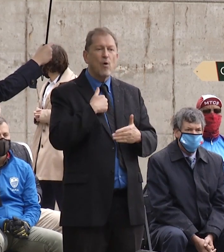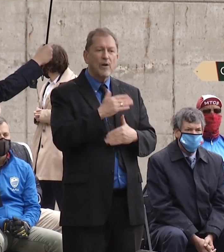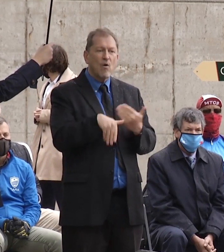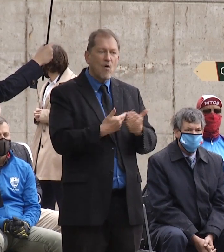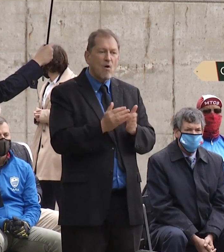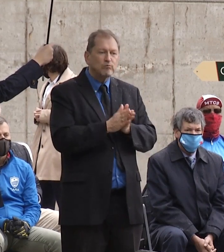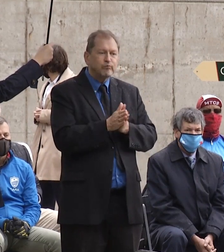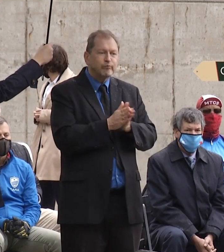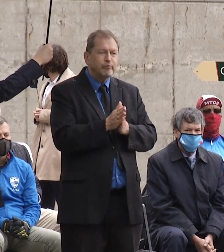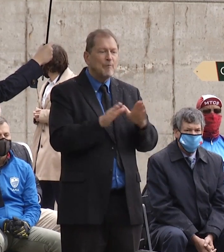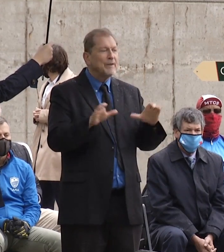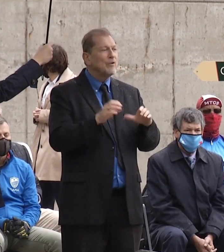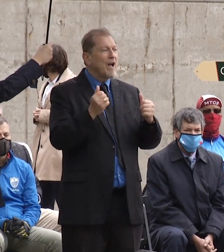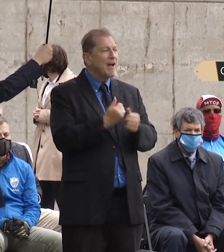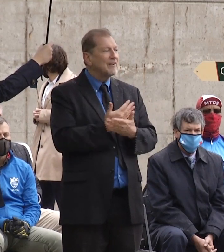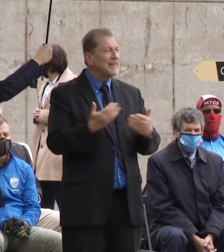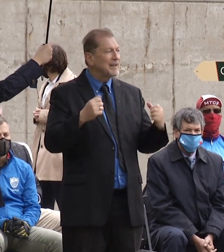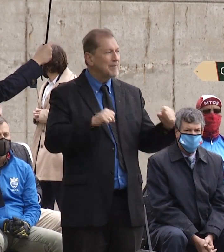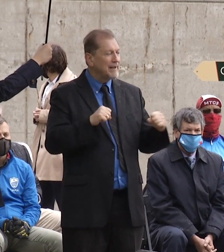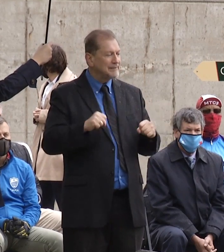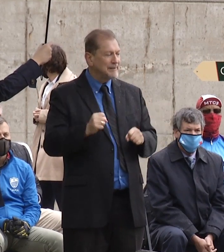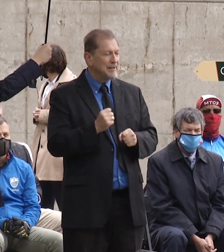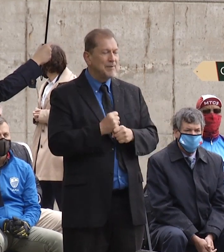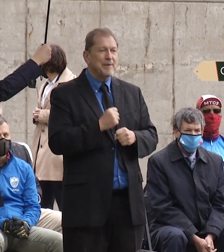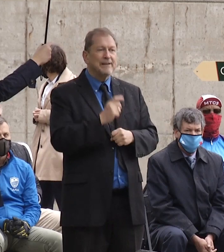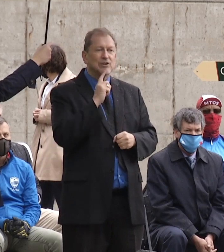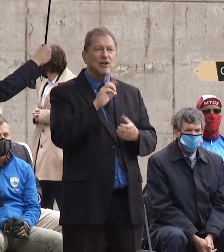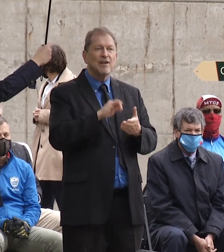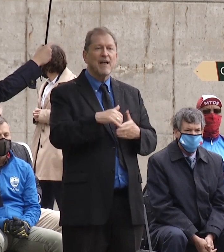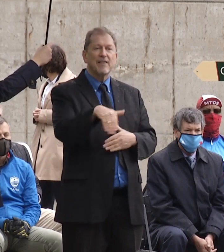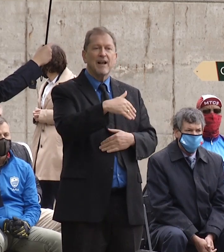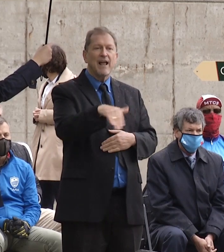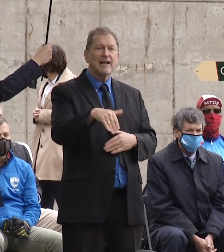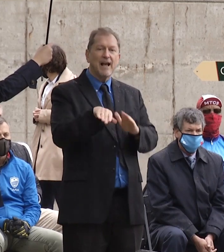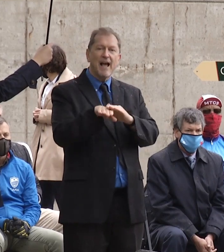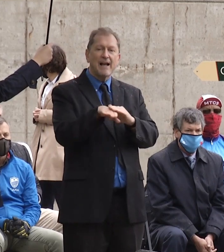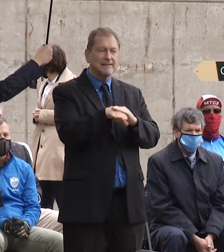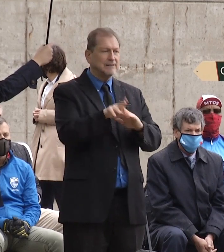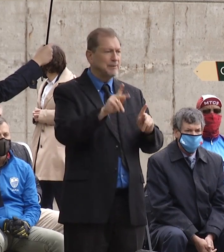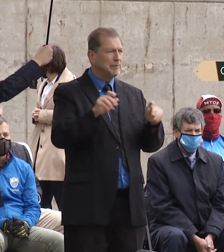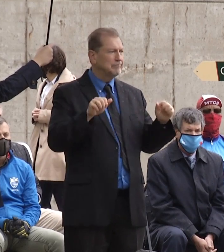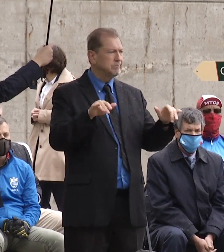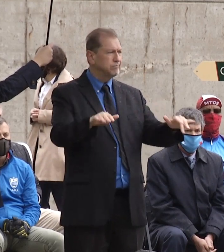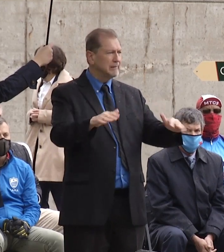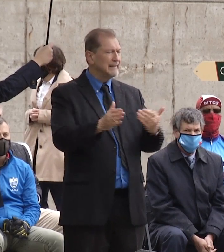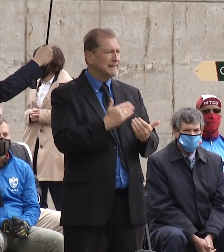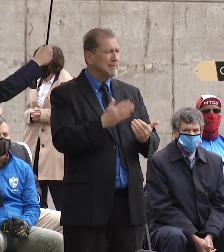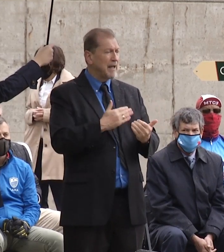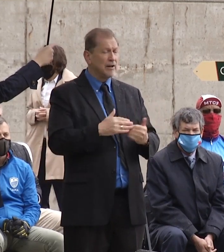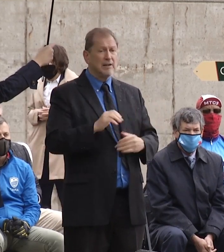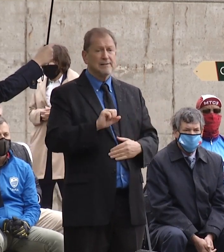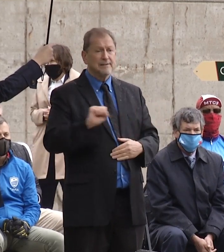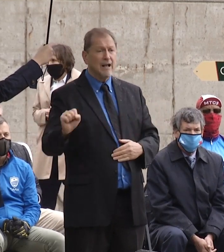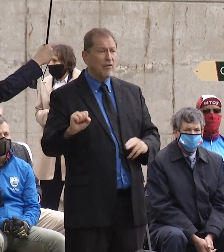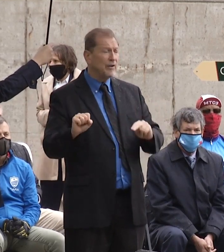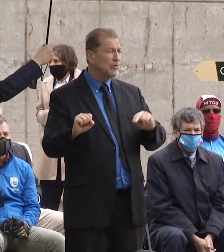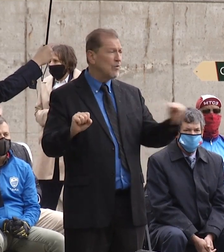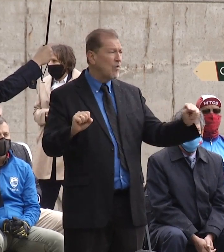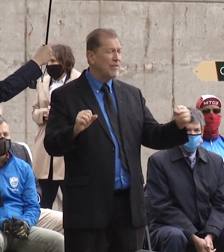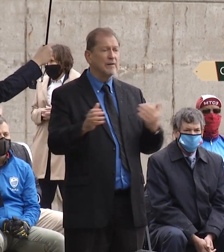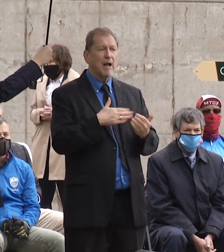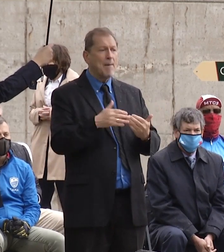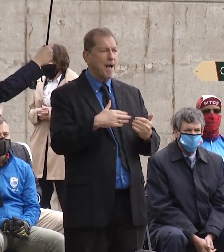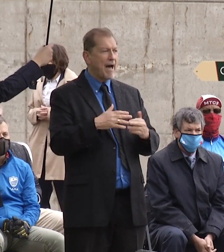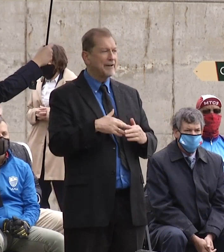everything that we can to make sure that our lakefront is accessible to our residents, no matter what neighborhood you're from, is